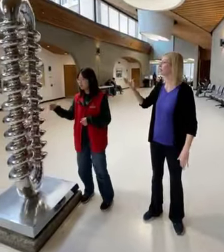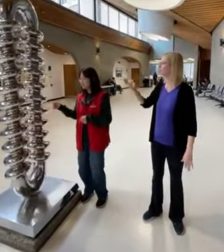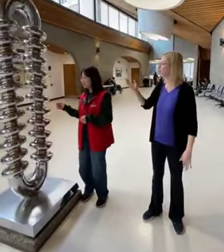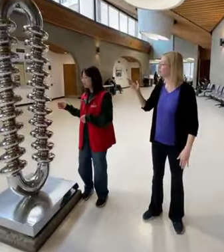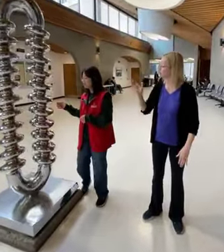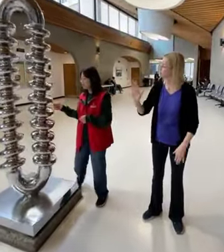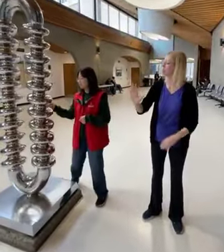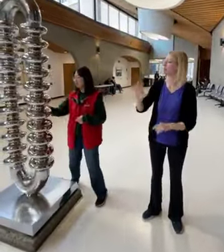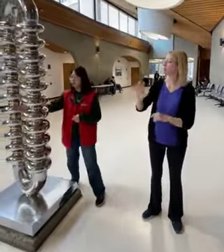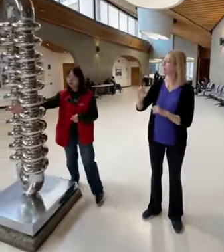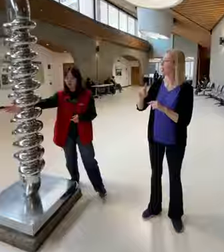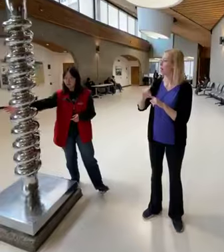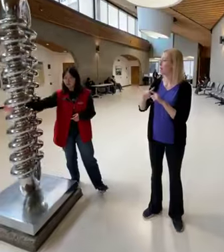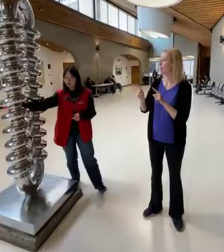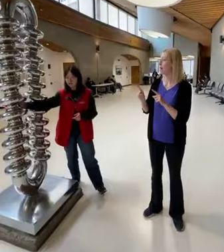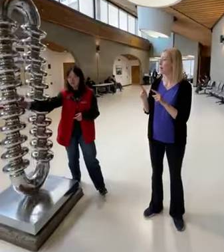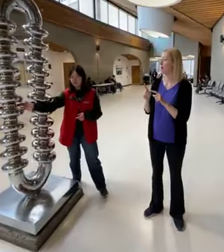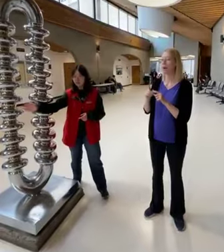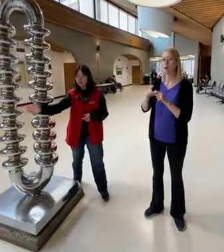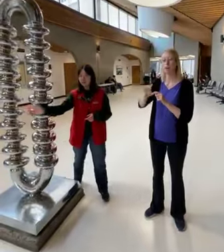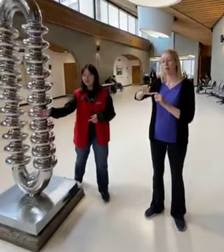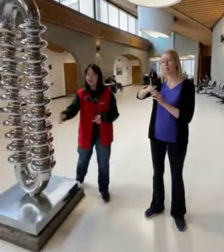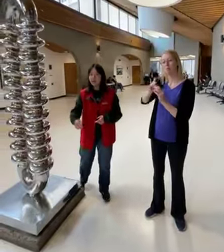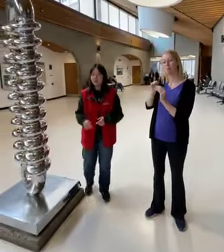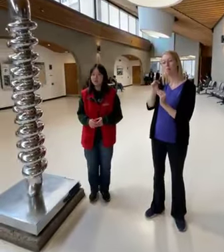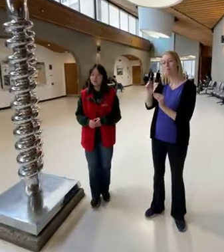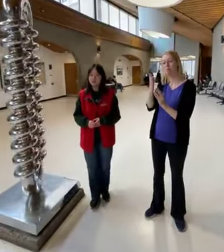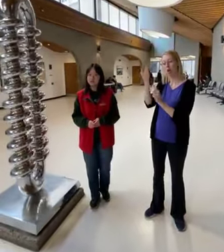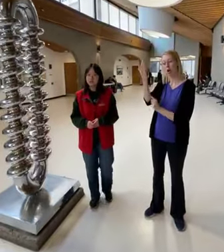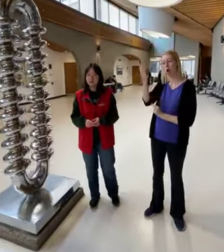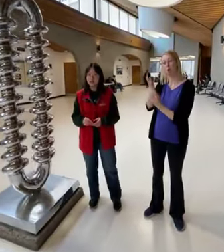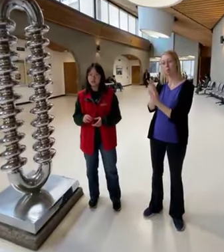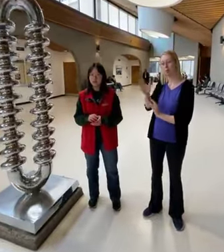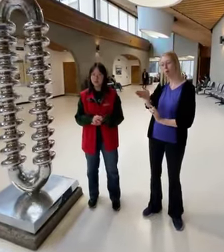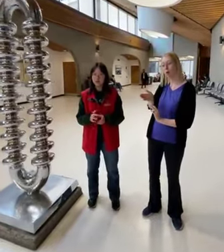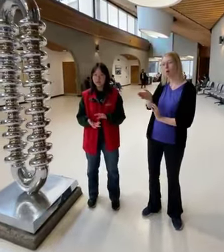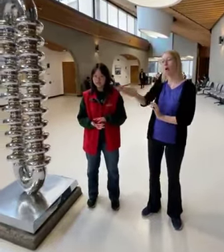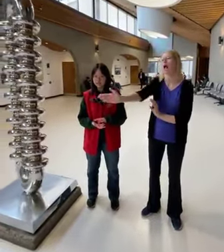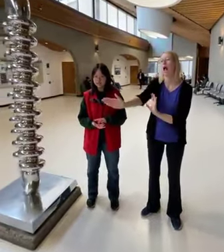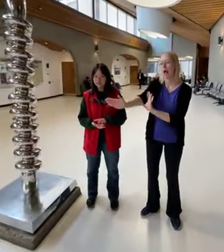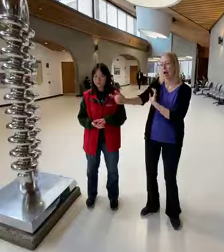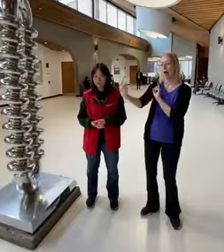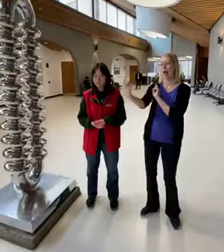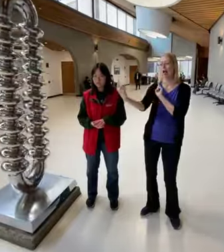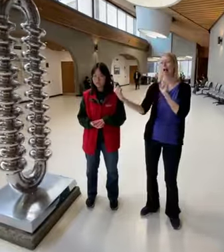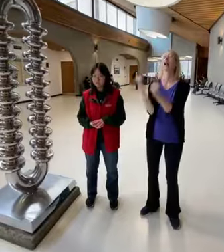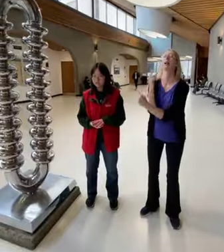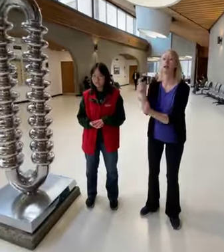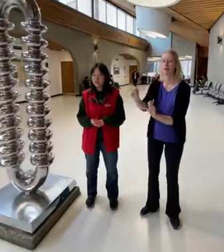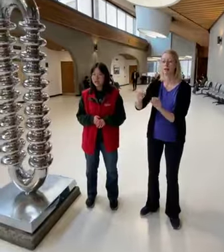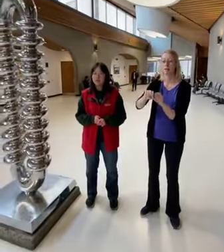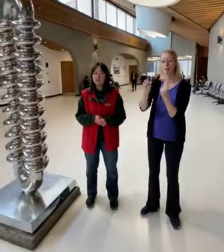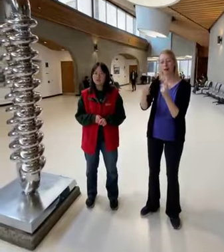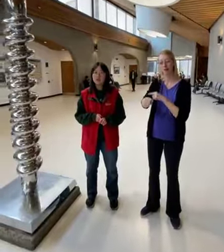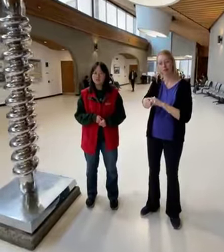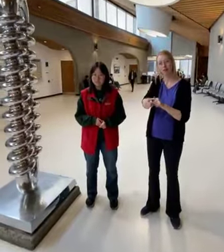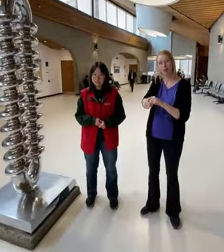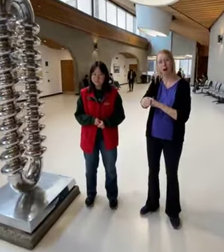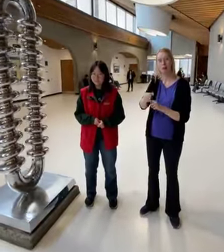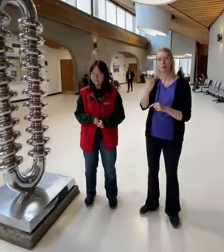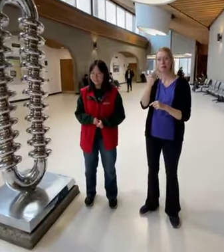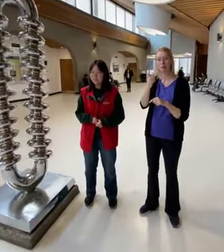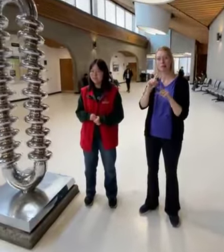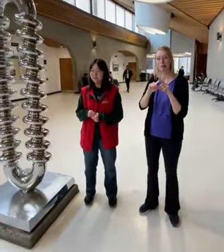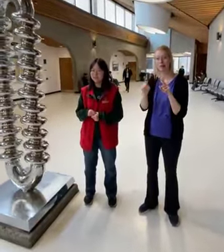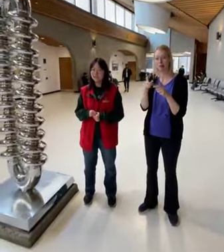Zipper, but for some reason did it with their arm getting caught in the middle, which resulted in their arm breaking in 3 different places. So